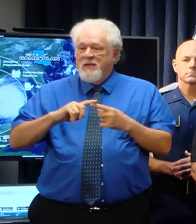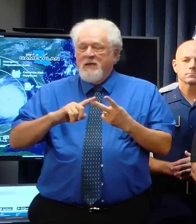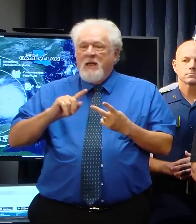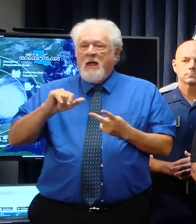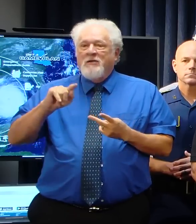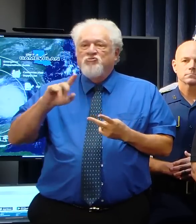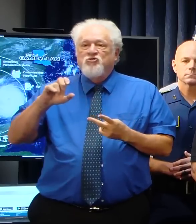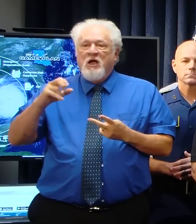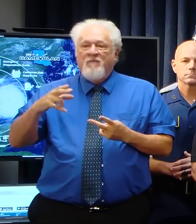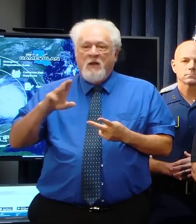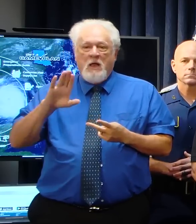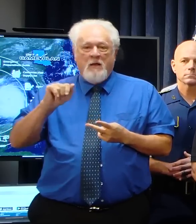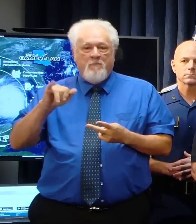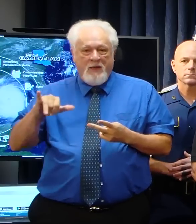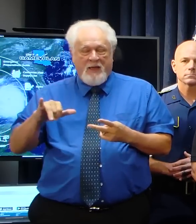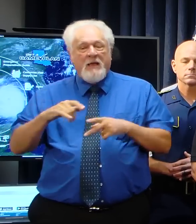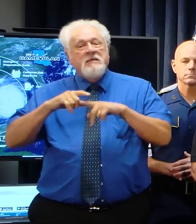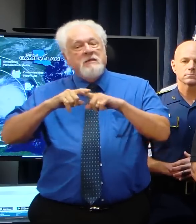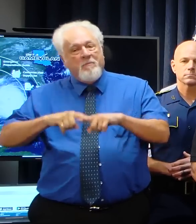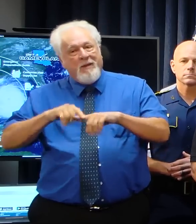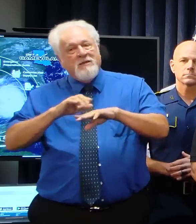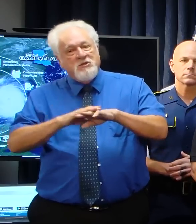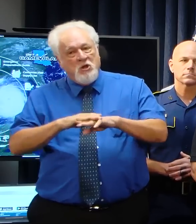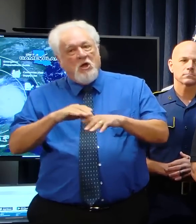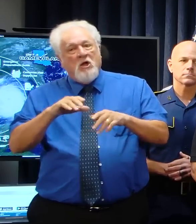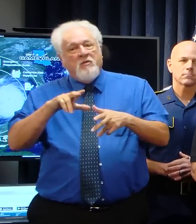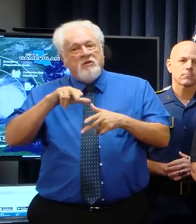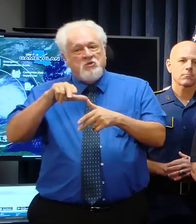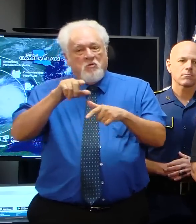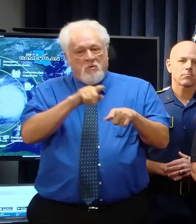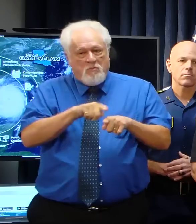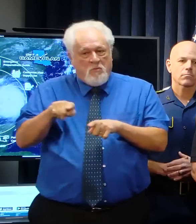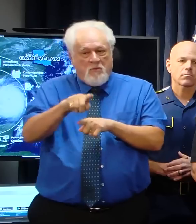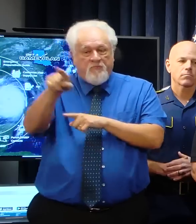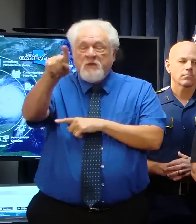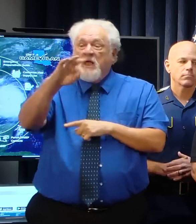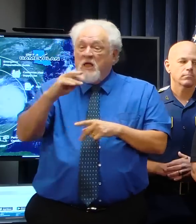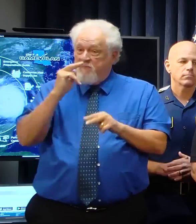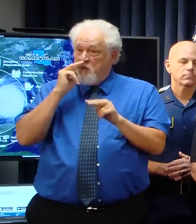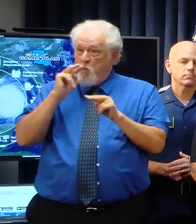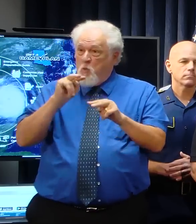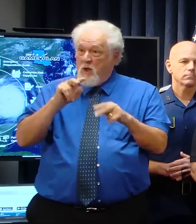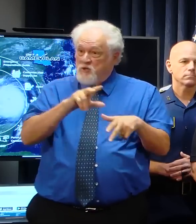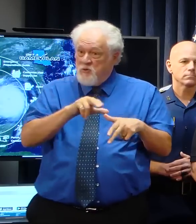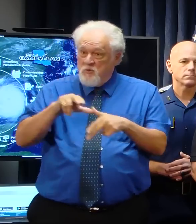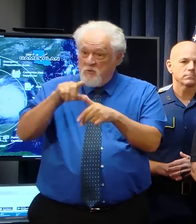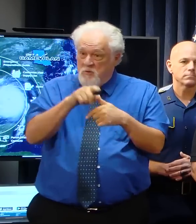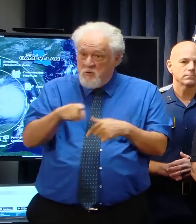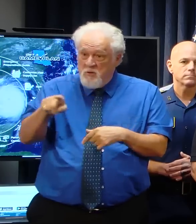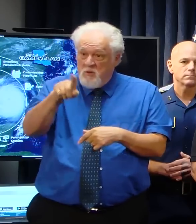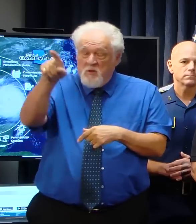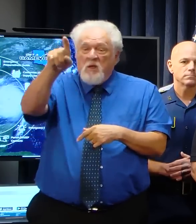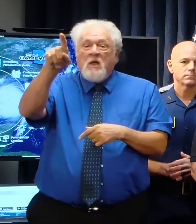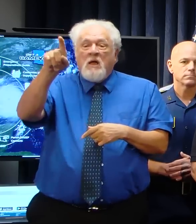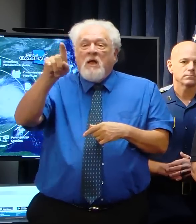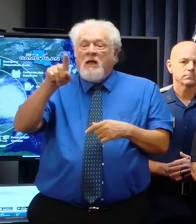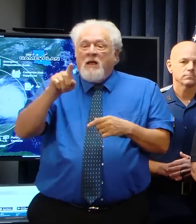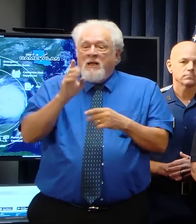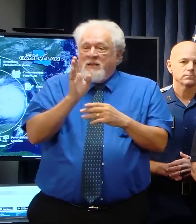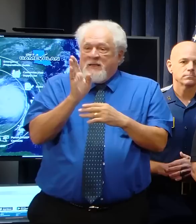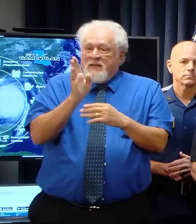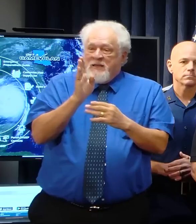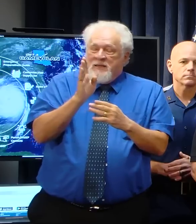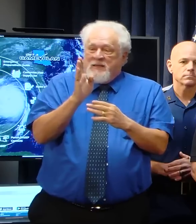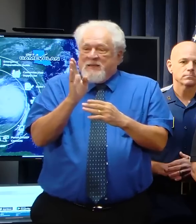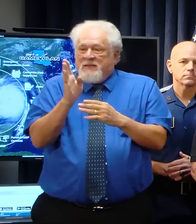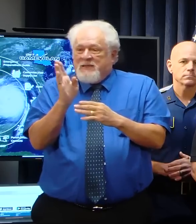Bay, depending on the track of the storm. Now, if you've been watching the storm tracks over the last 24 hours, they've been ever so